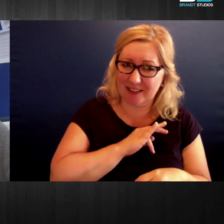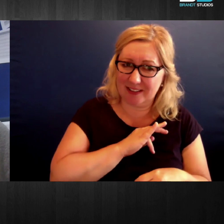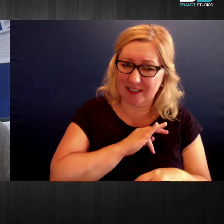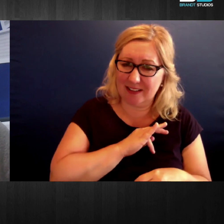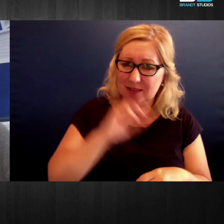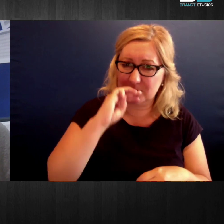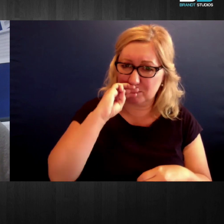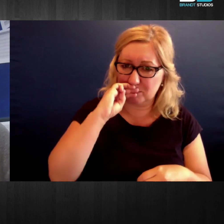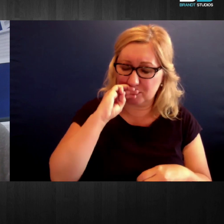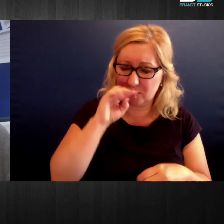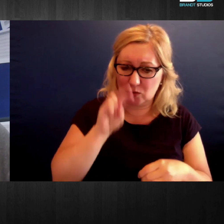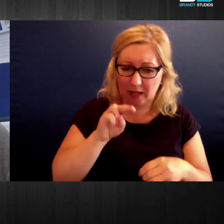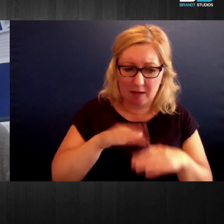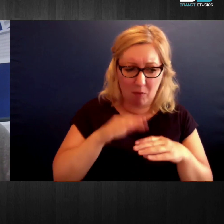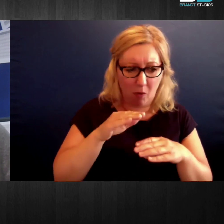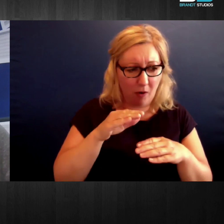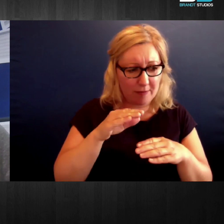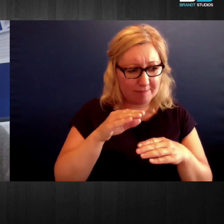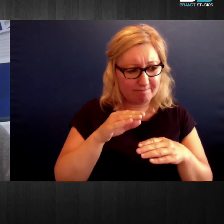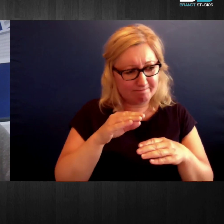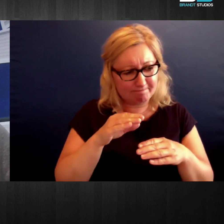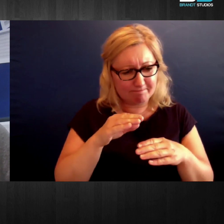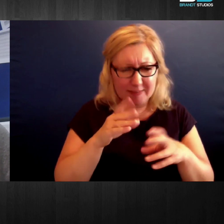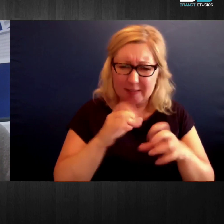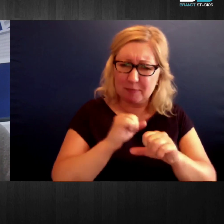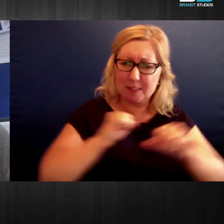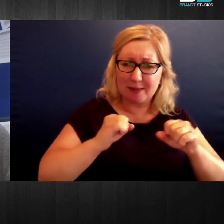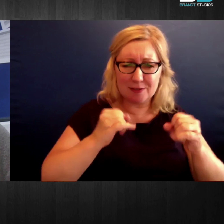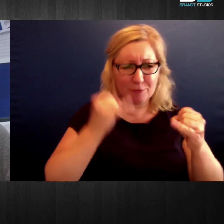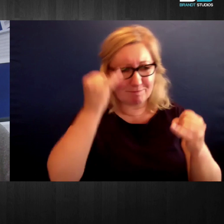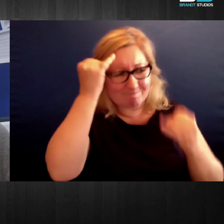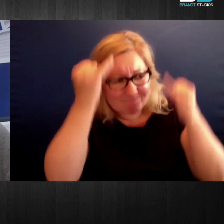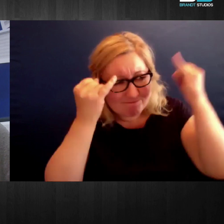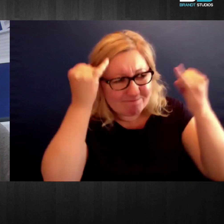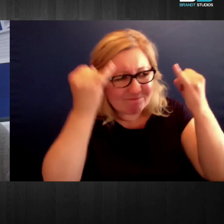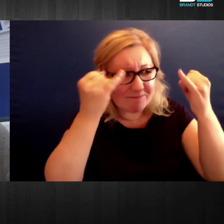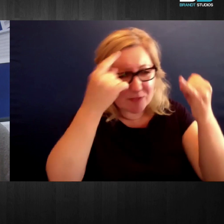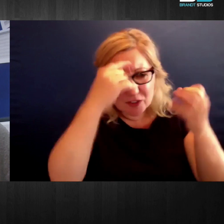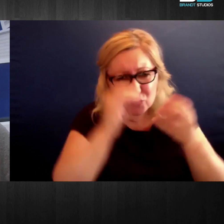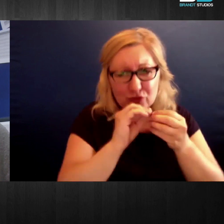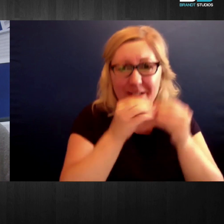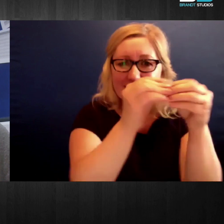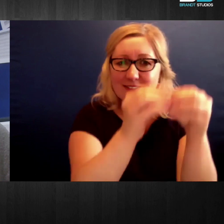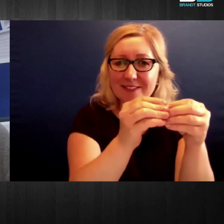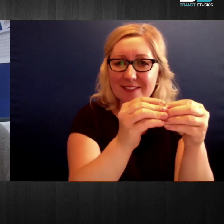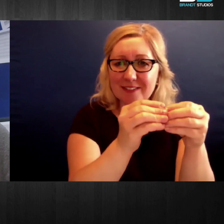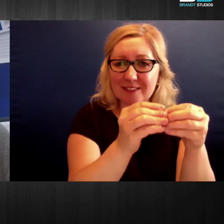space. I think it allows you to be more creative, and I think it allows you to unleash your imagination.